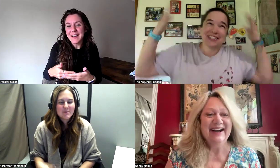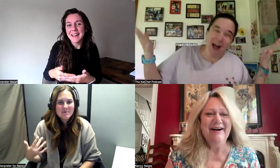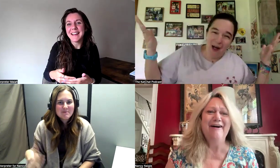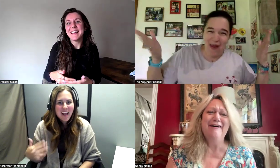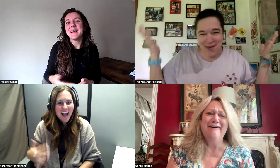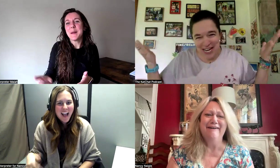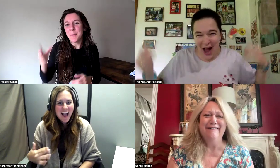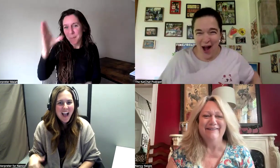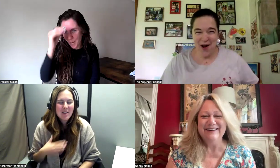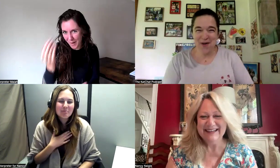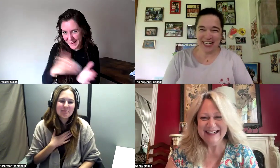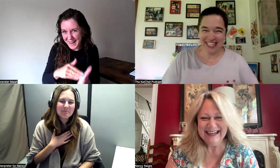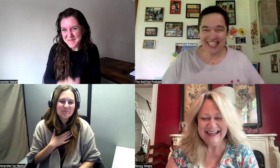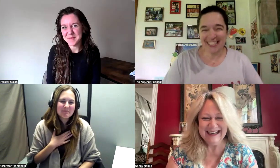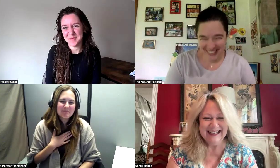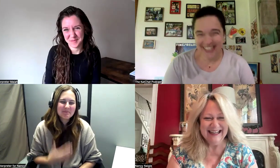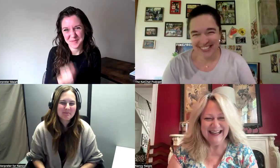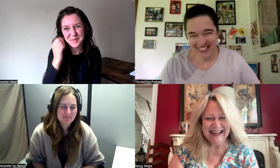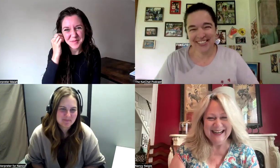boy. So Oh, here we go.